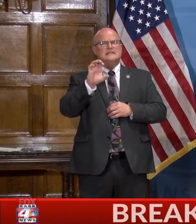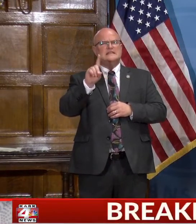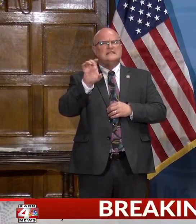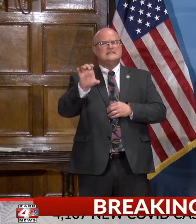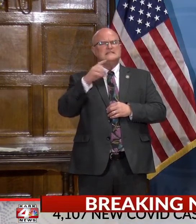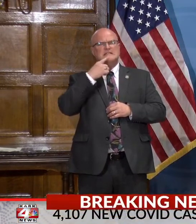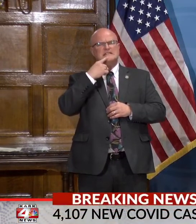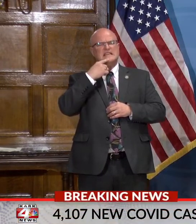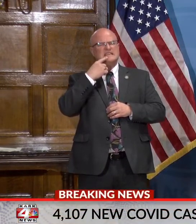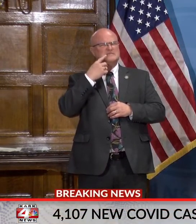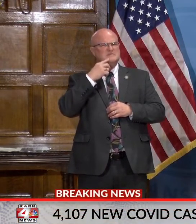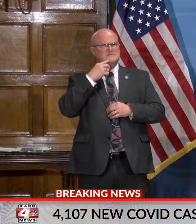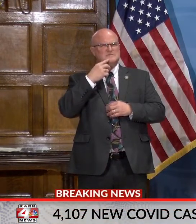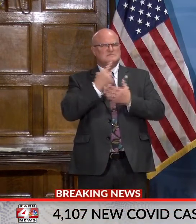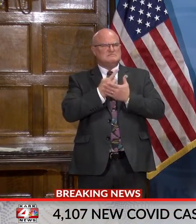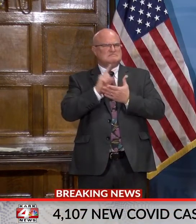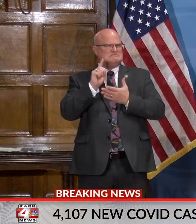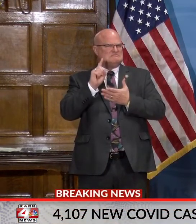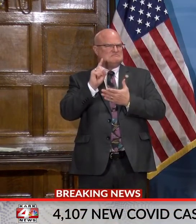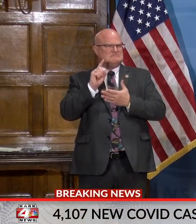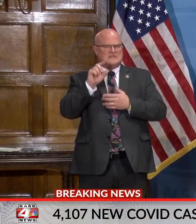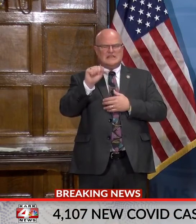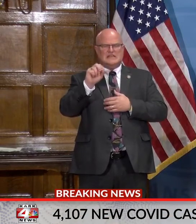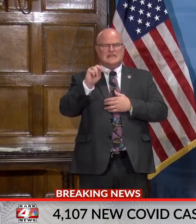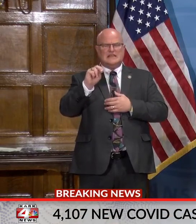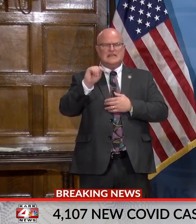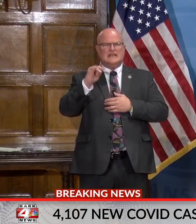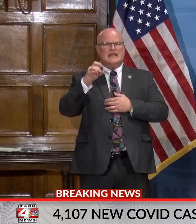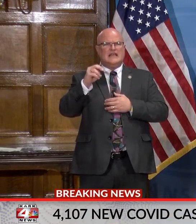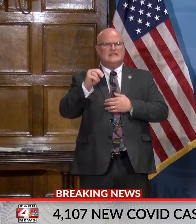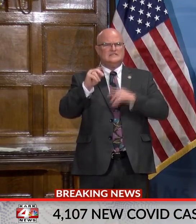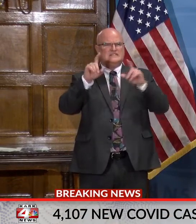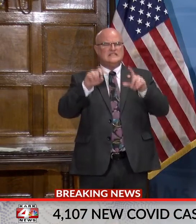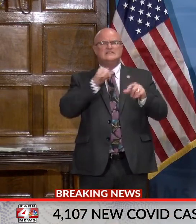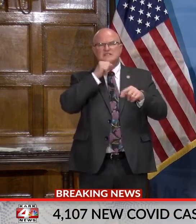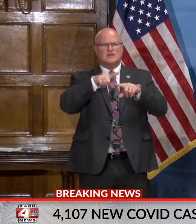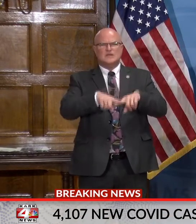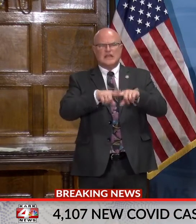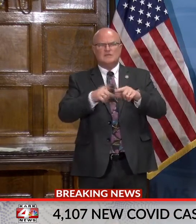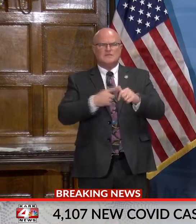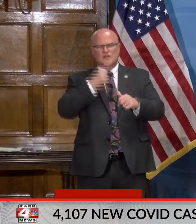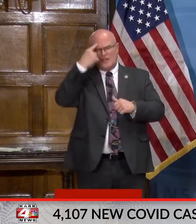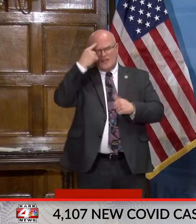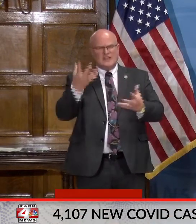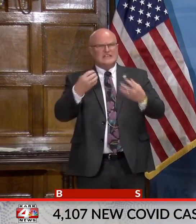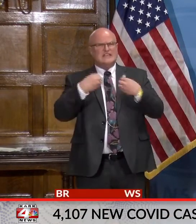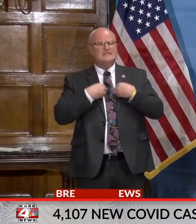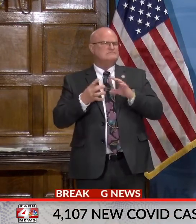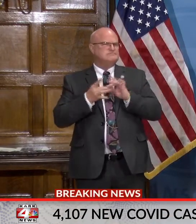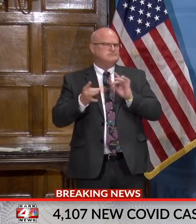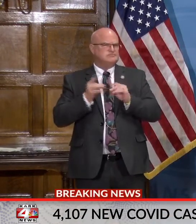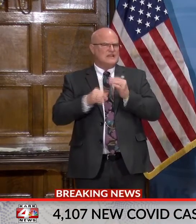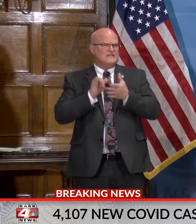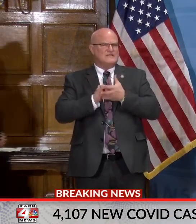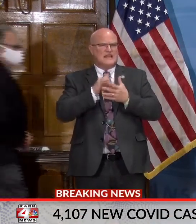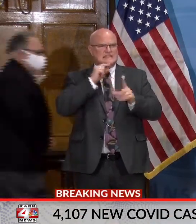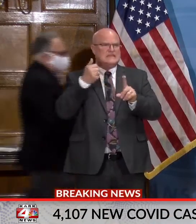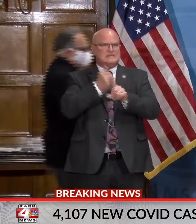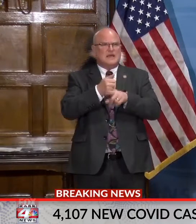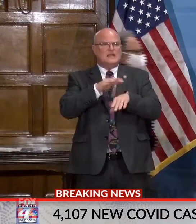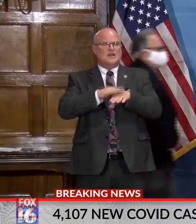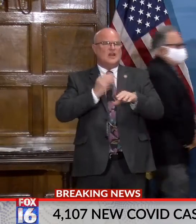about maybe the antigen tests are not quite as reliable as they first thought. Could you give us some insight into if that has an impact on our